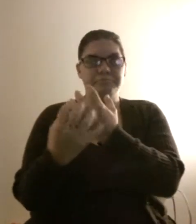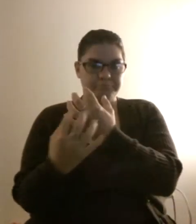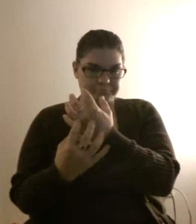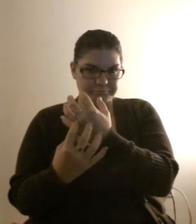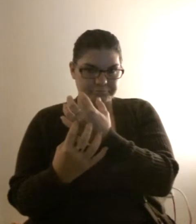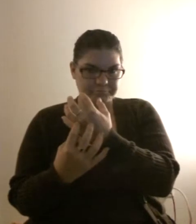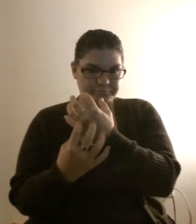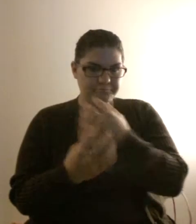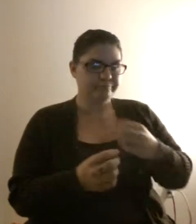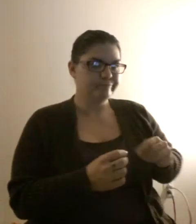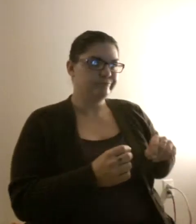water.